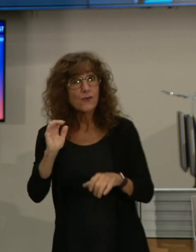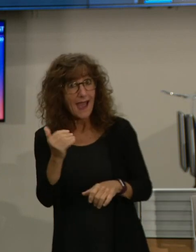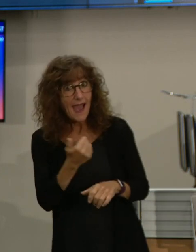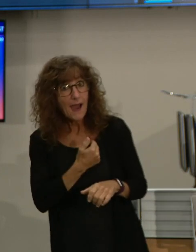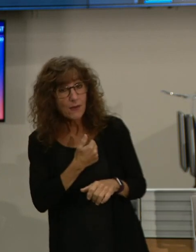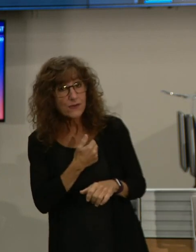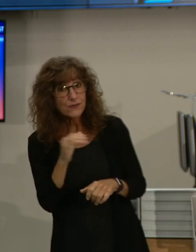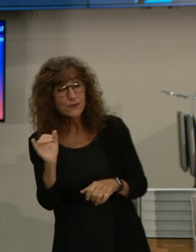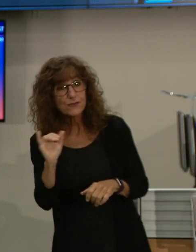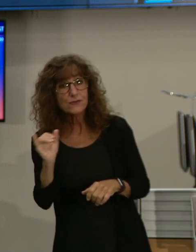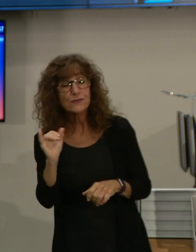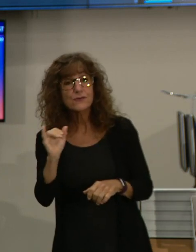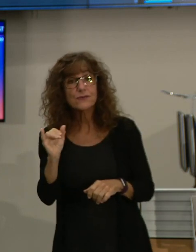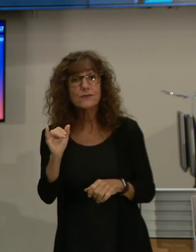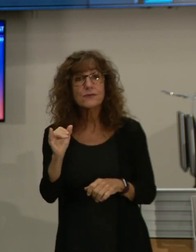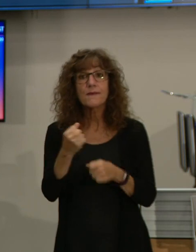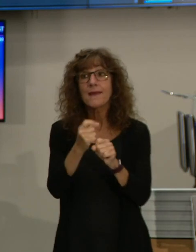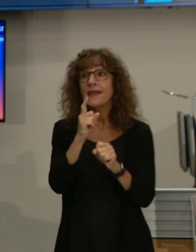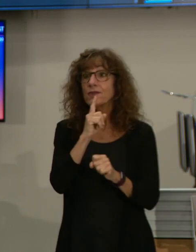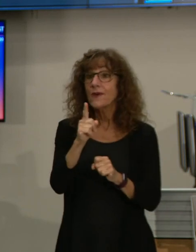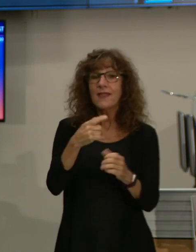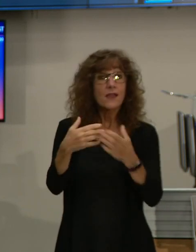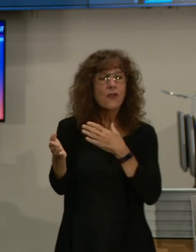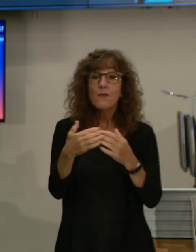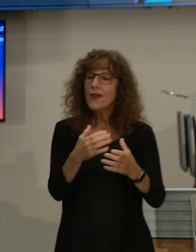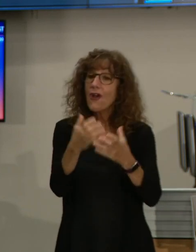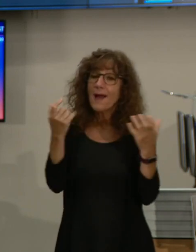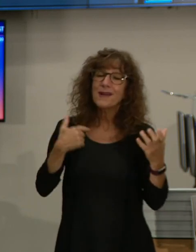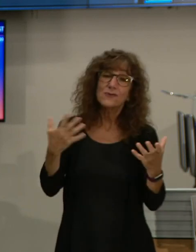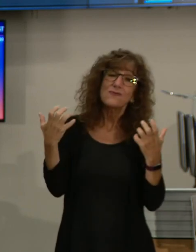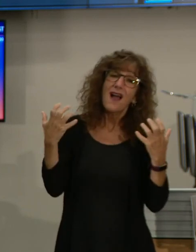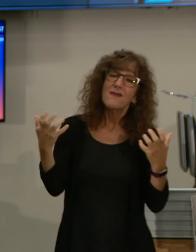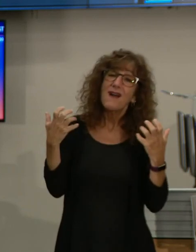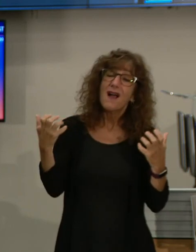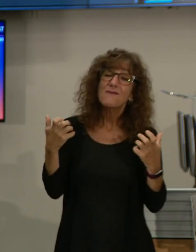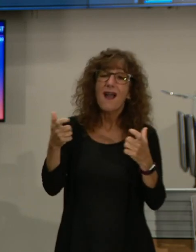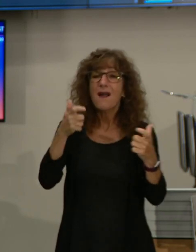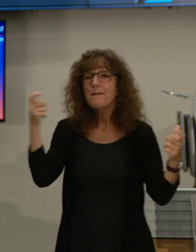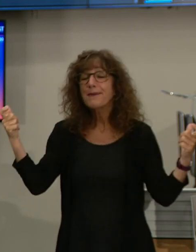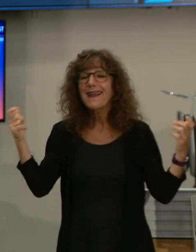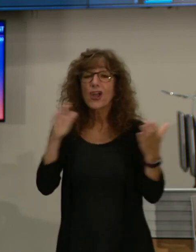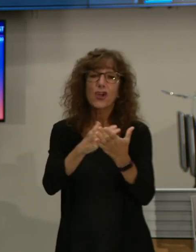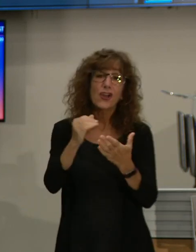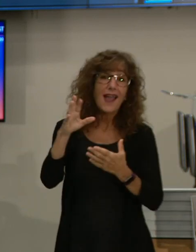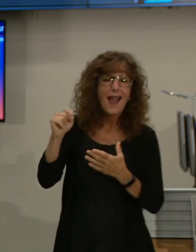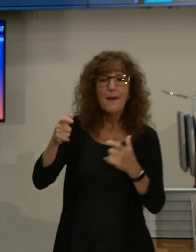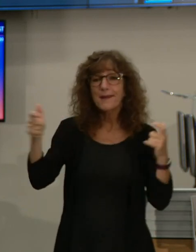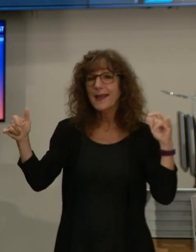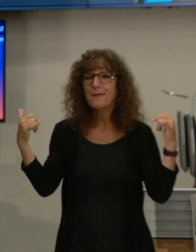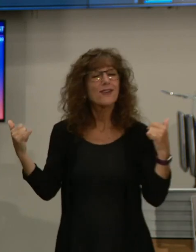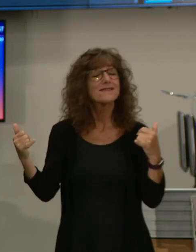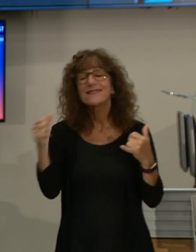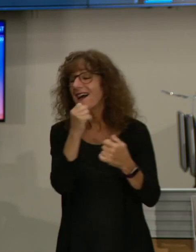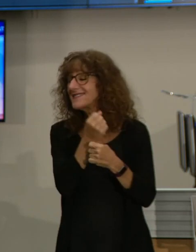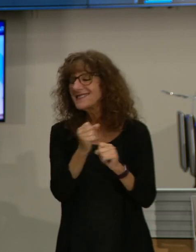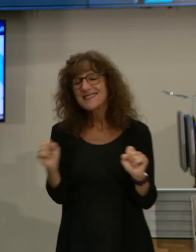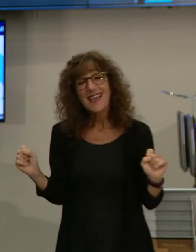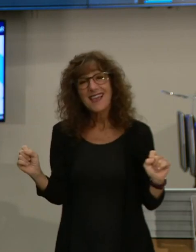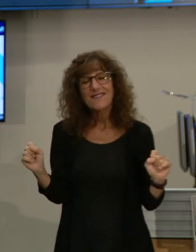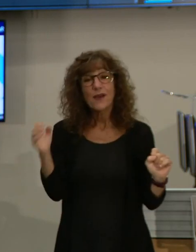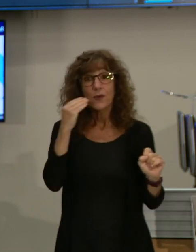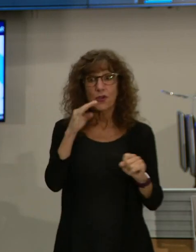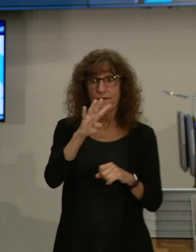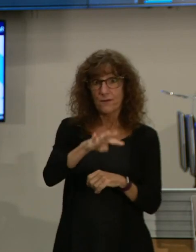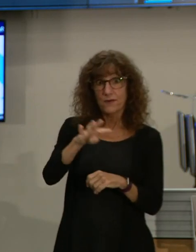our part as well. And making sure that no matter how much we want to, the large cookouts and parties are really unsafe for us. And we know now